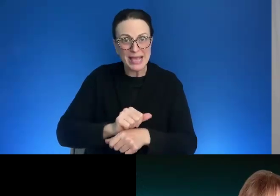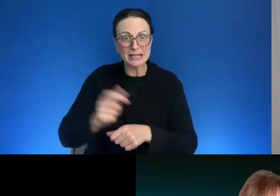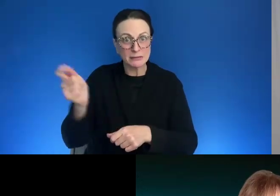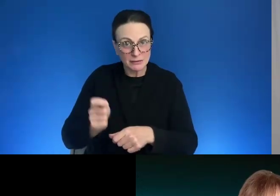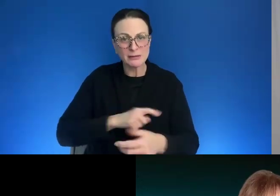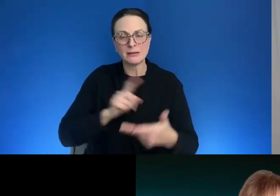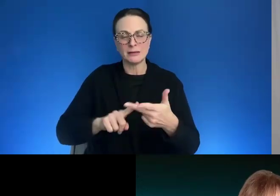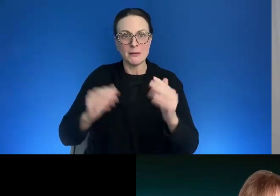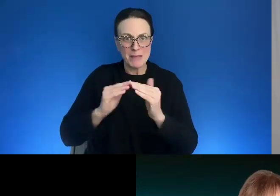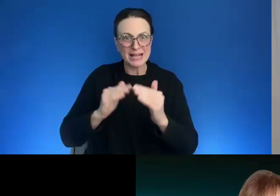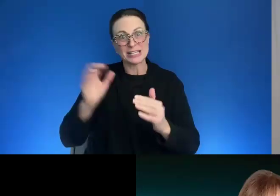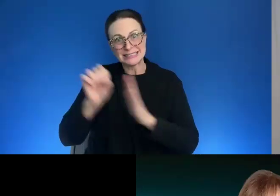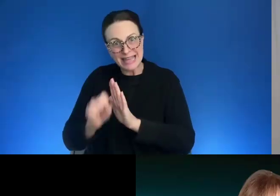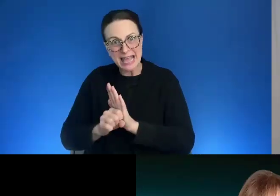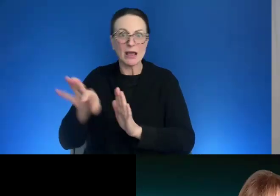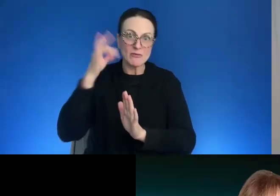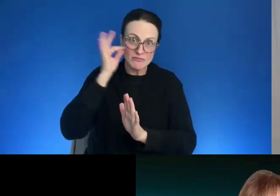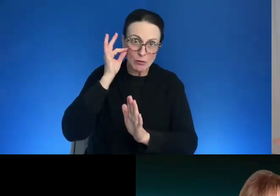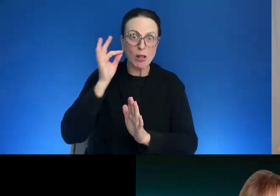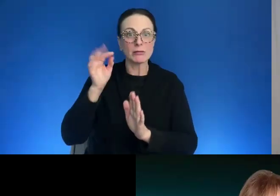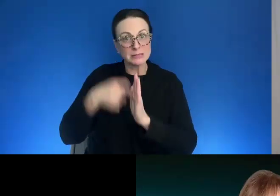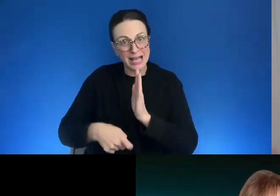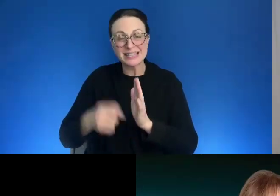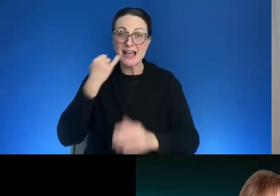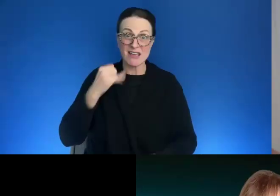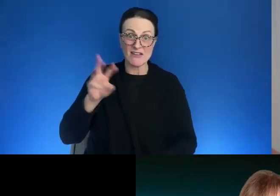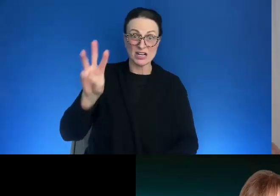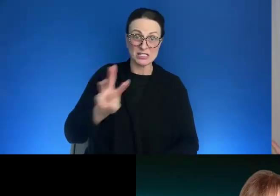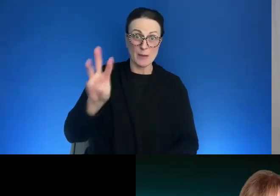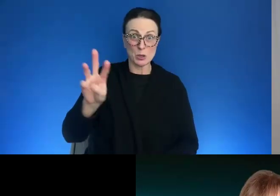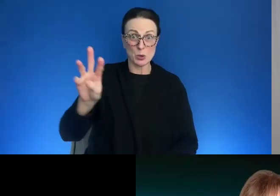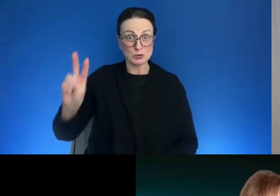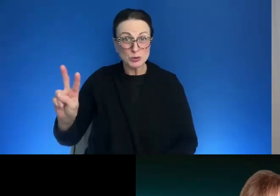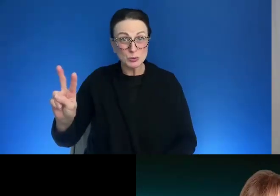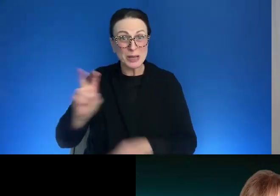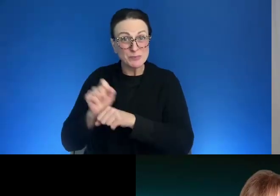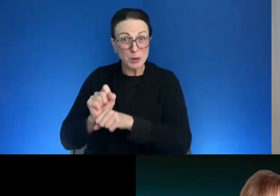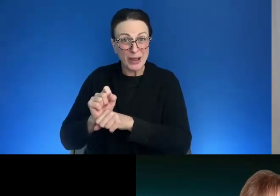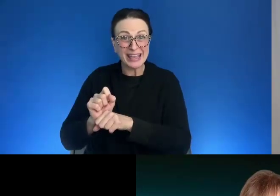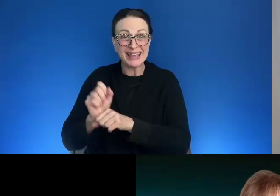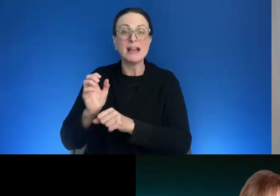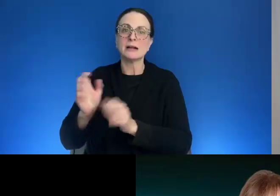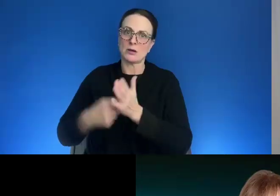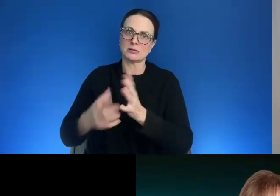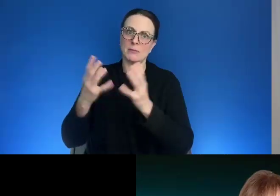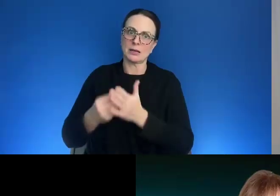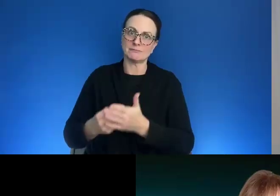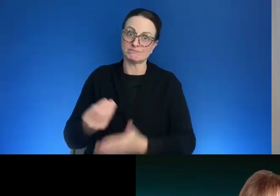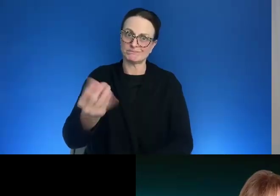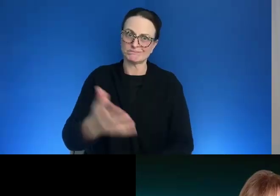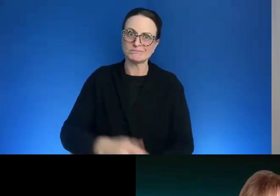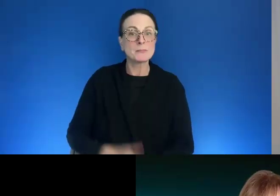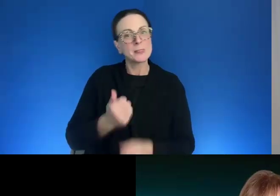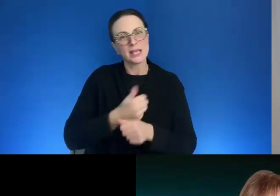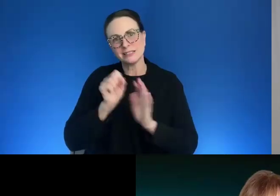withholding. So if you choose to have a W-2 employee, that's going to also cost quite a bit of money. Each state